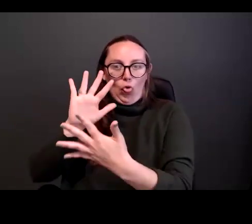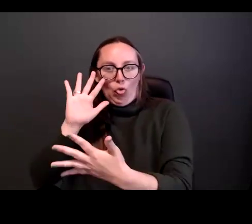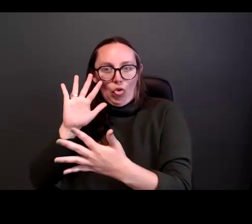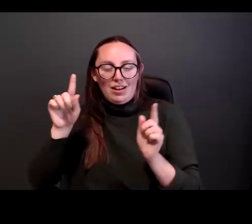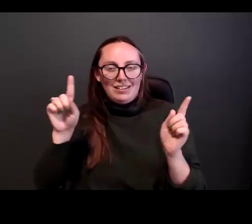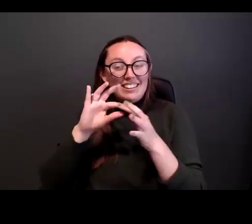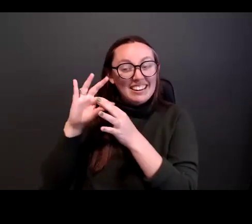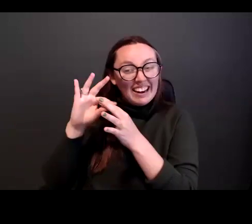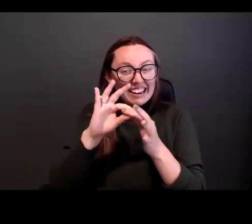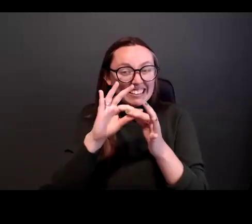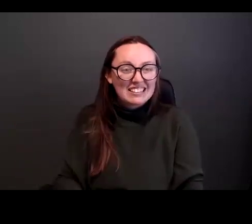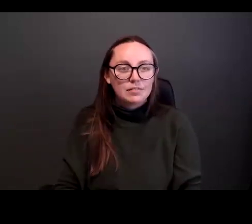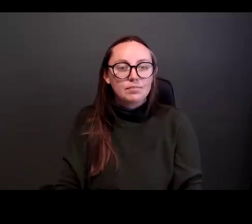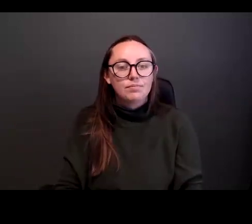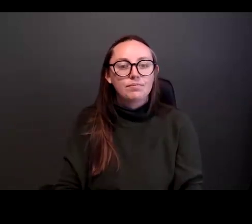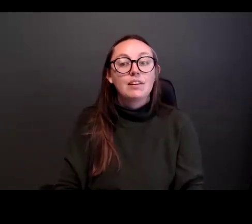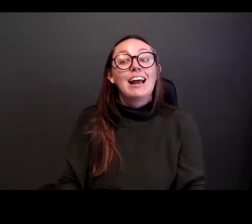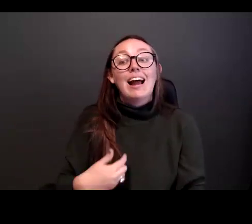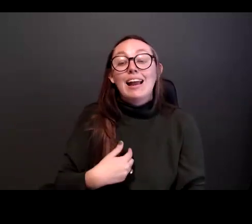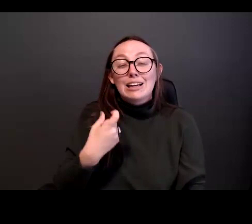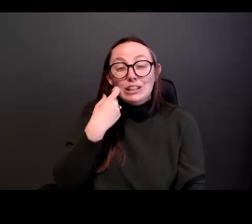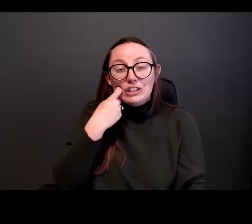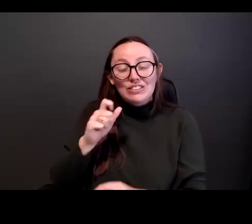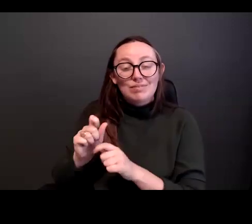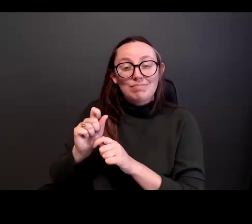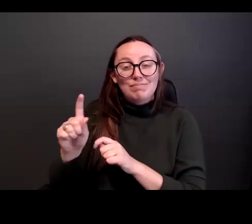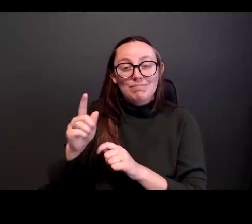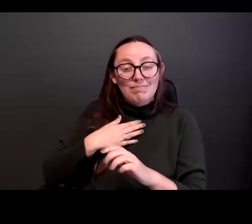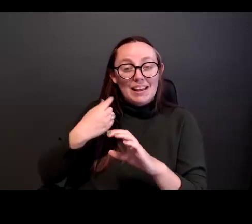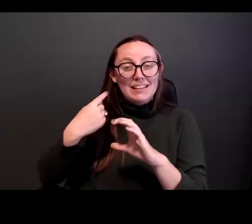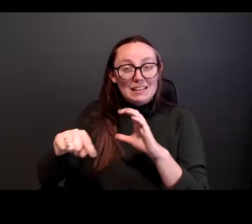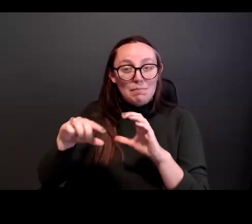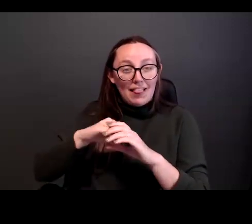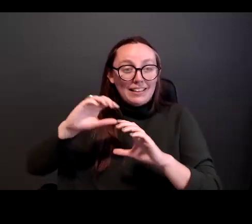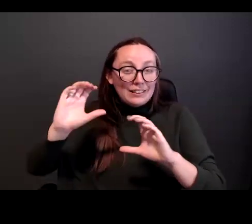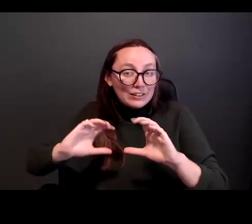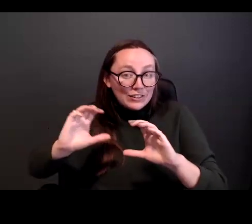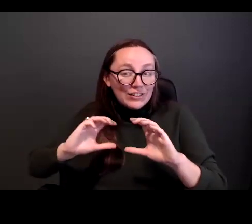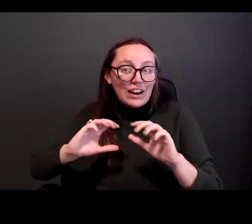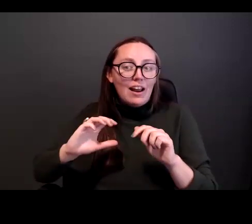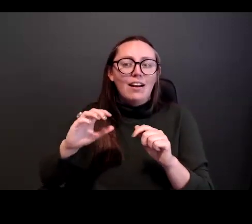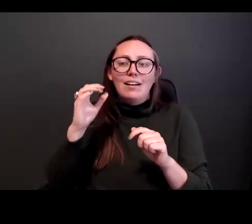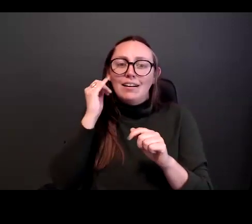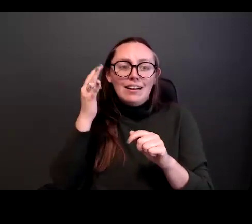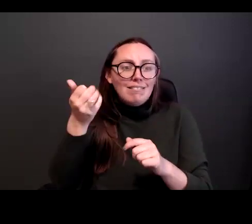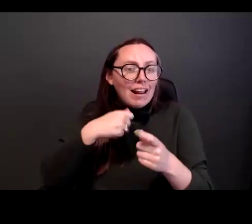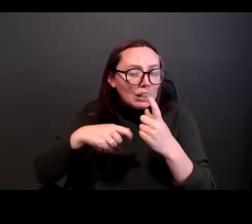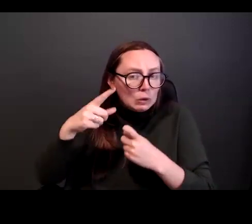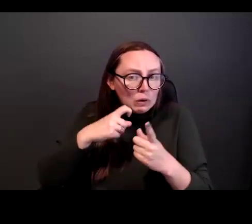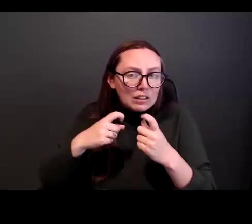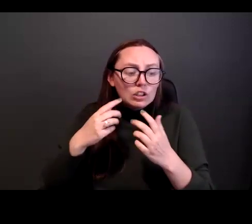dropping my email in there if anybody wants to get in contact with me, has questions, or wants to